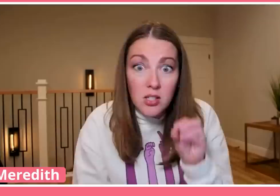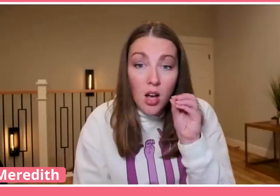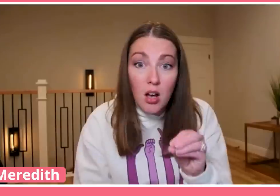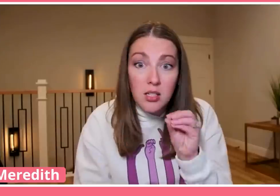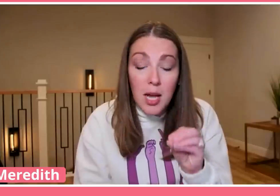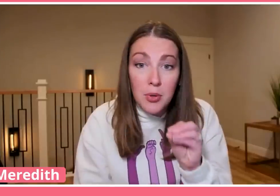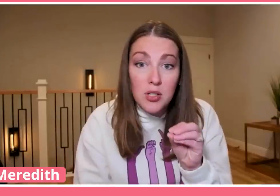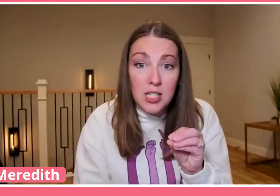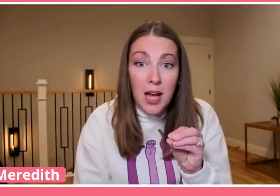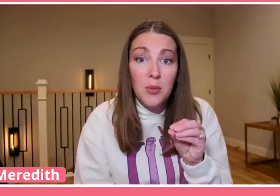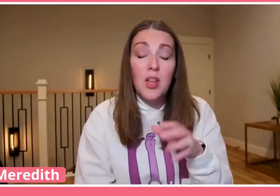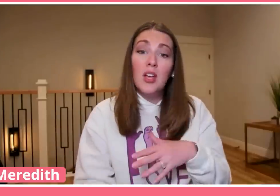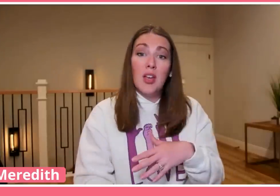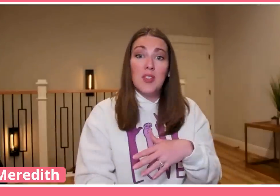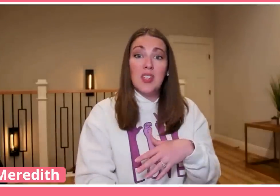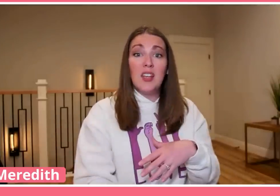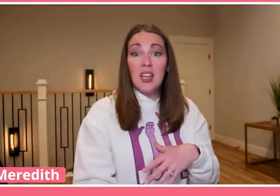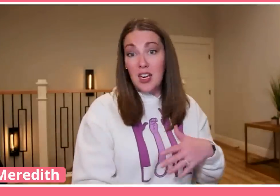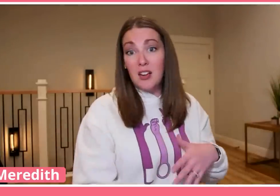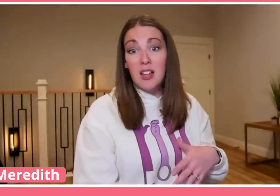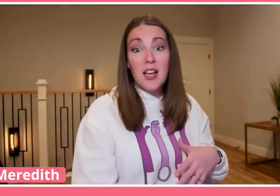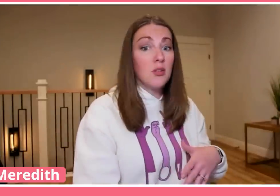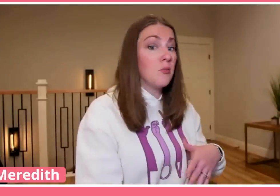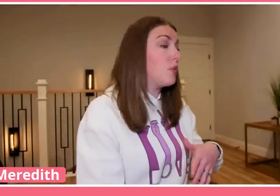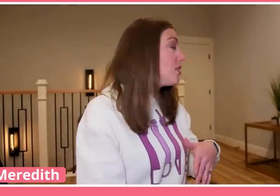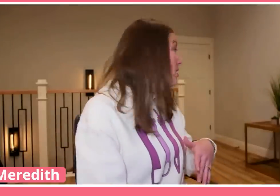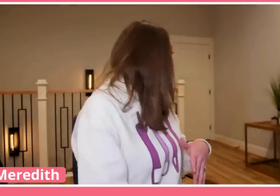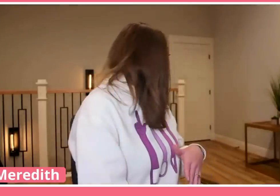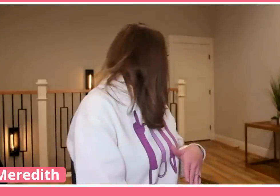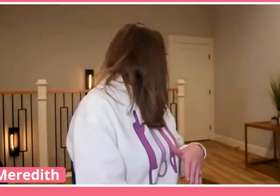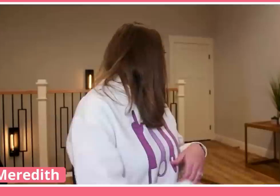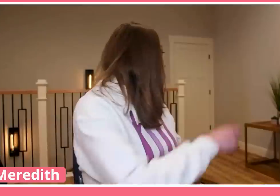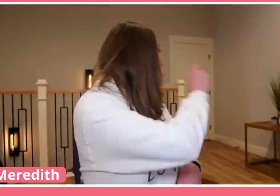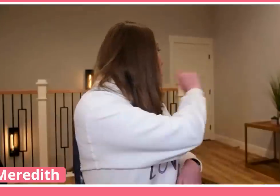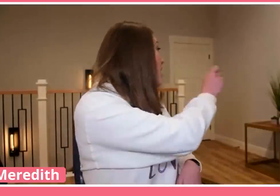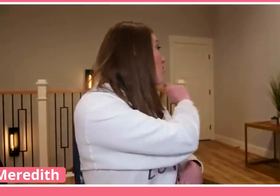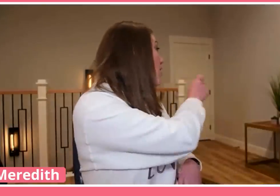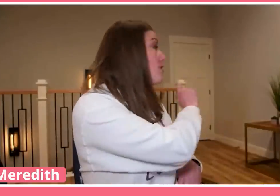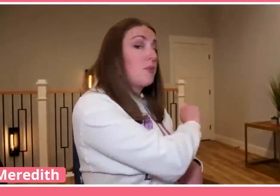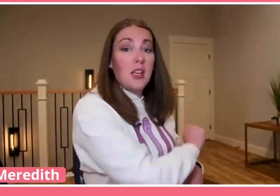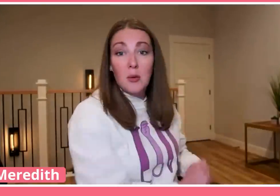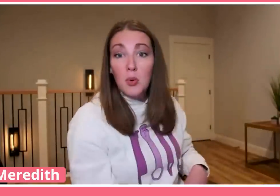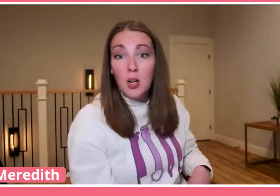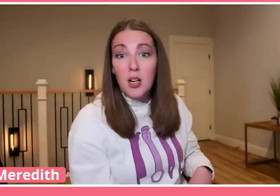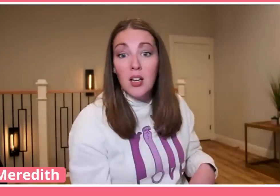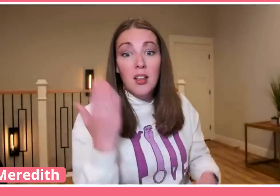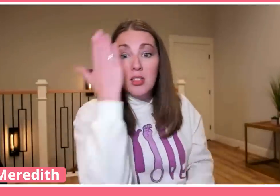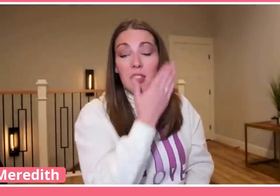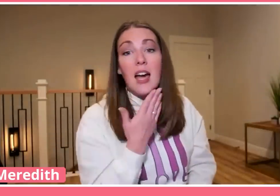on that person's mouth. You have to think like in a classroom when a teacher turns their head to write something on the board, that